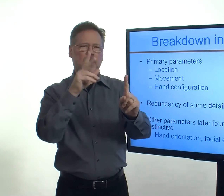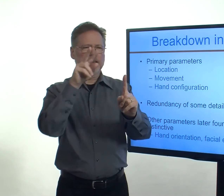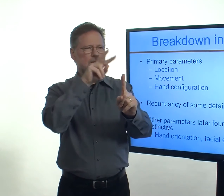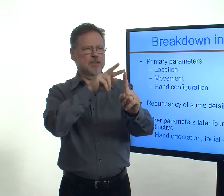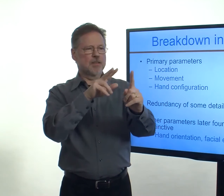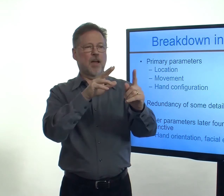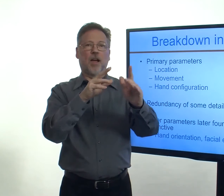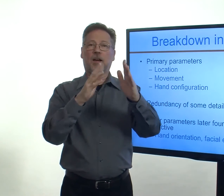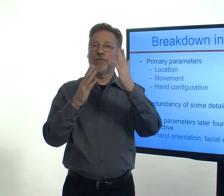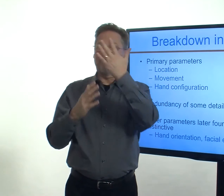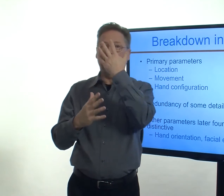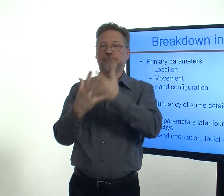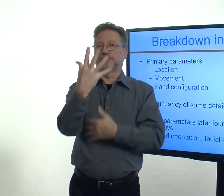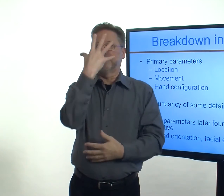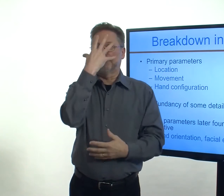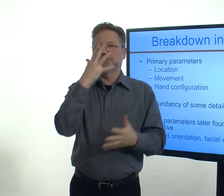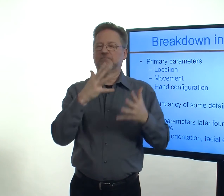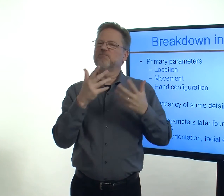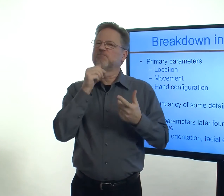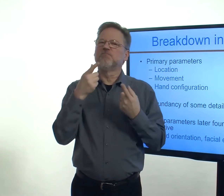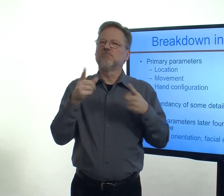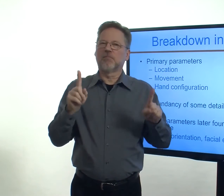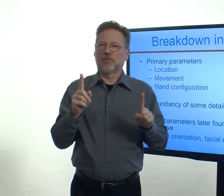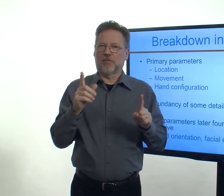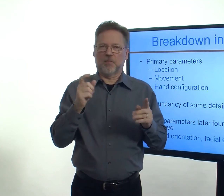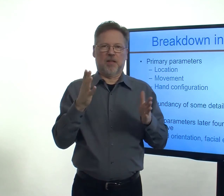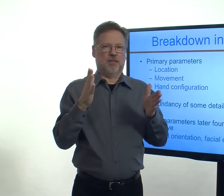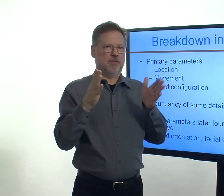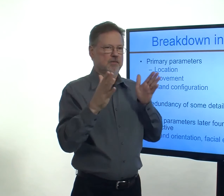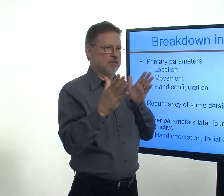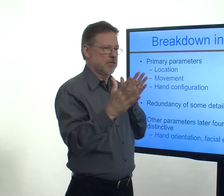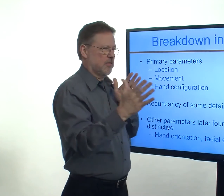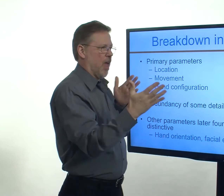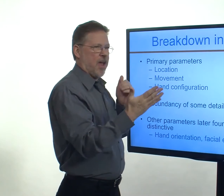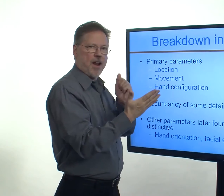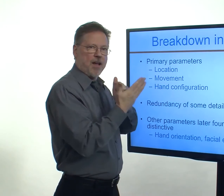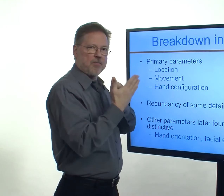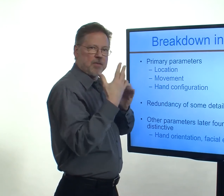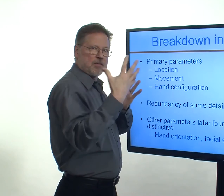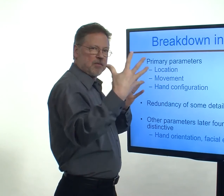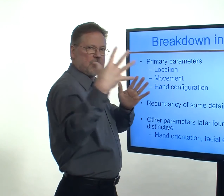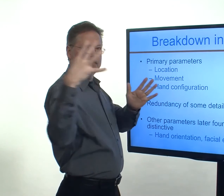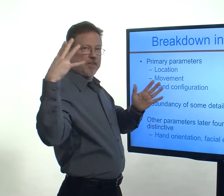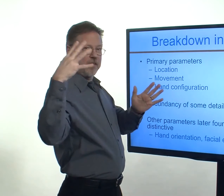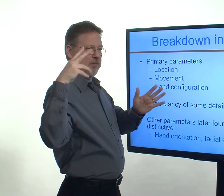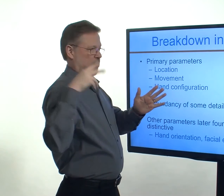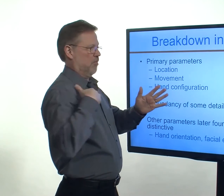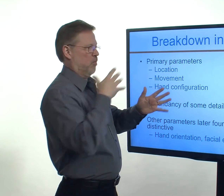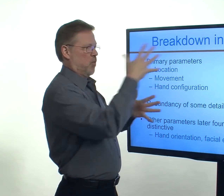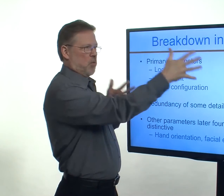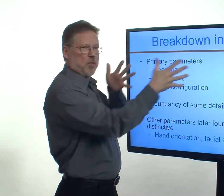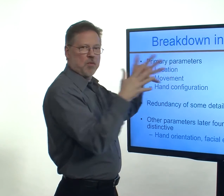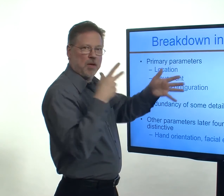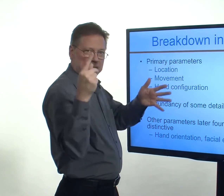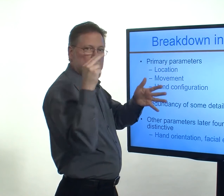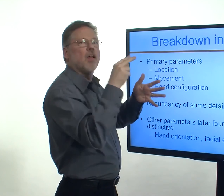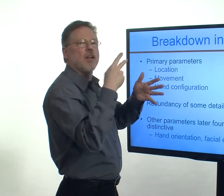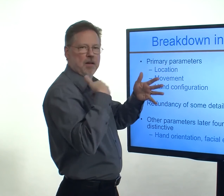If it were shot head-on, the experiment wouldn't have worked. The signer had to be filmed from a side angle so that their hands would be